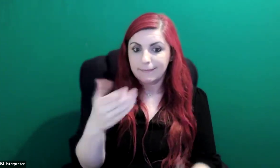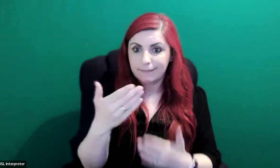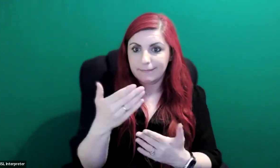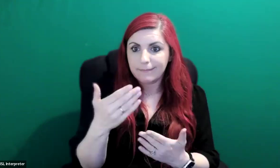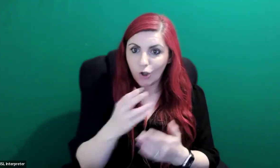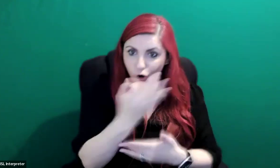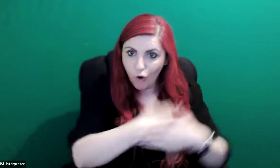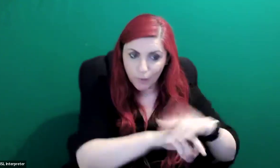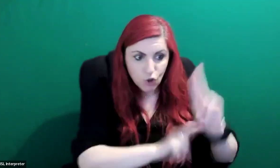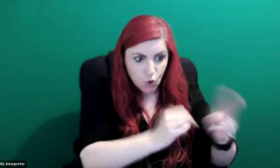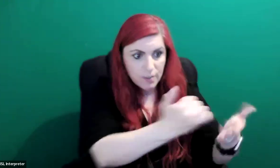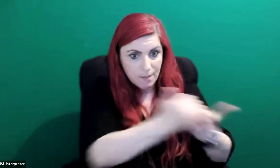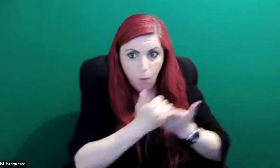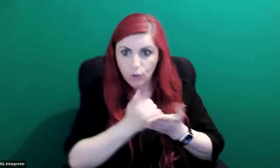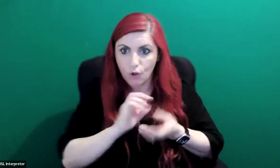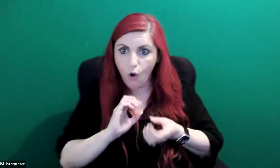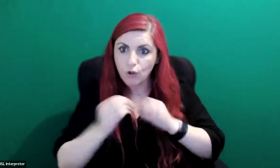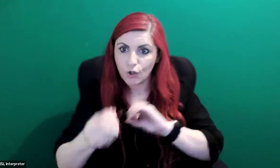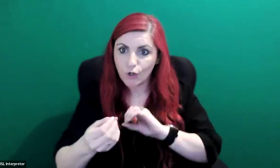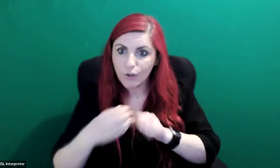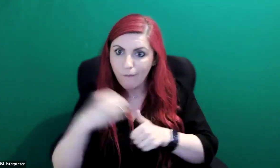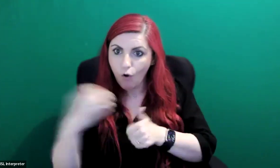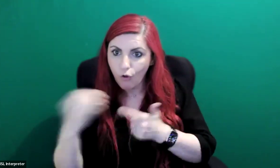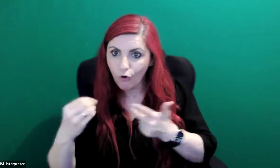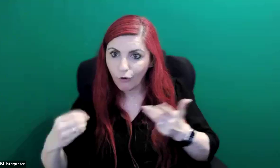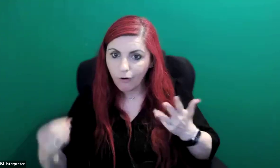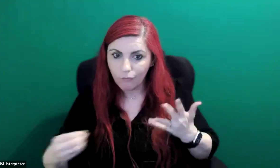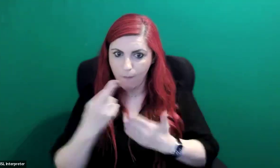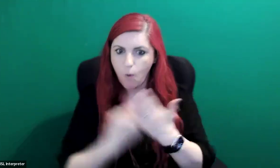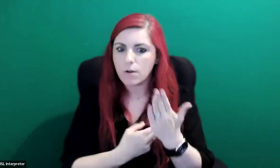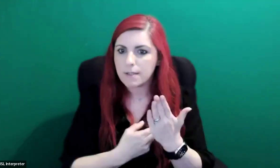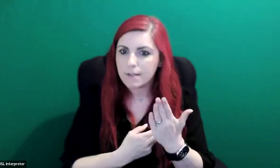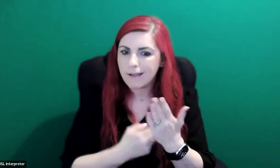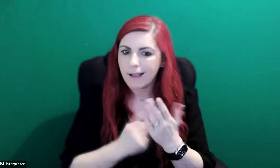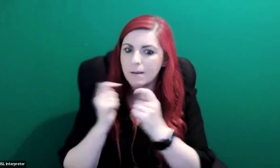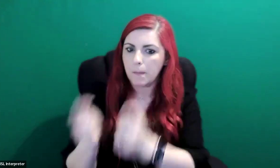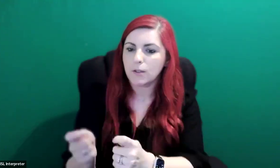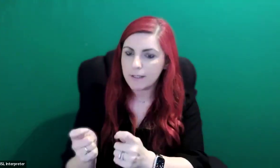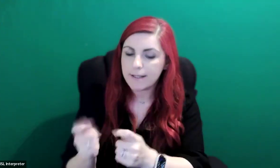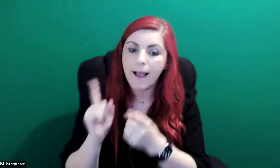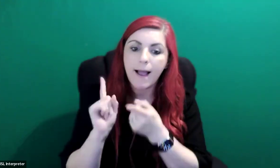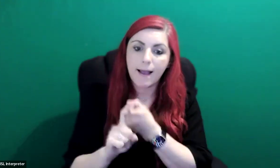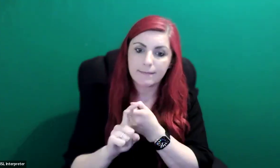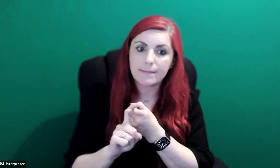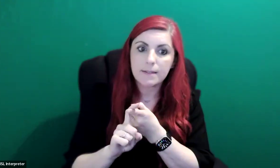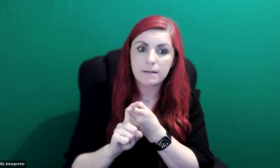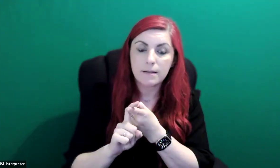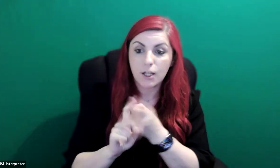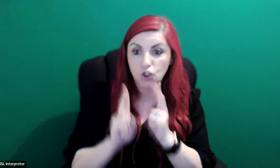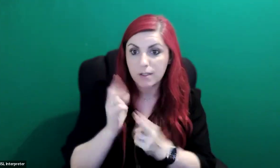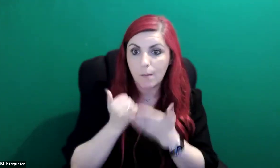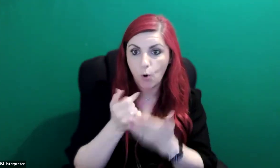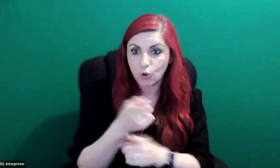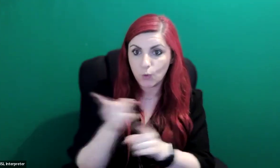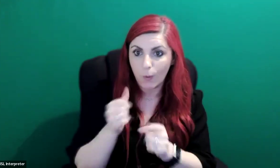support alternative reports, the submissions, and also attending the session in Geneva